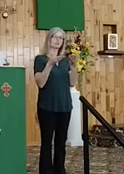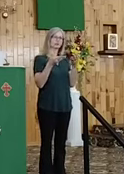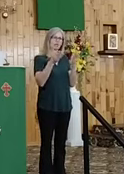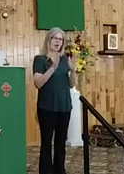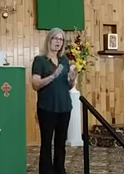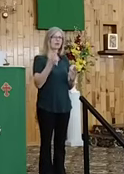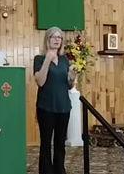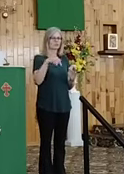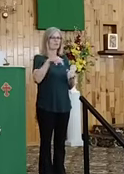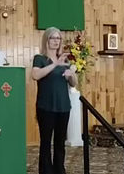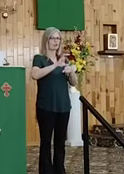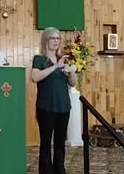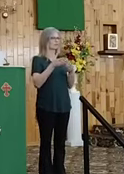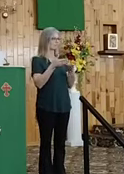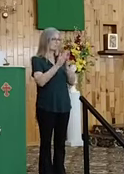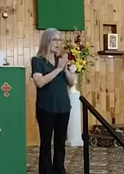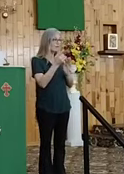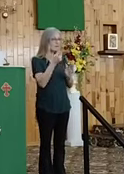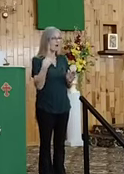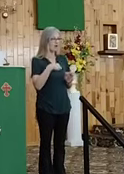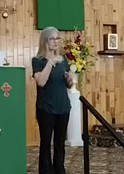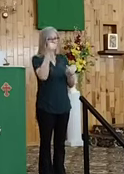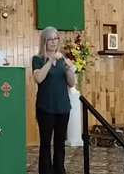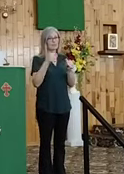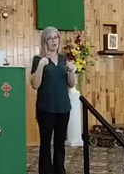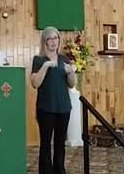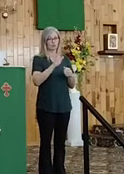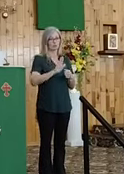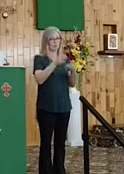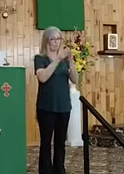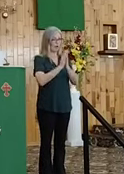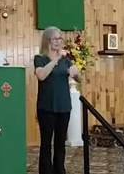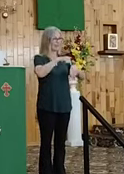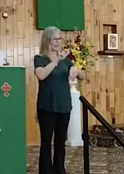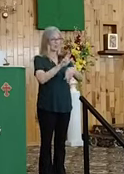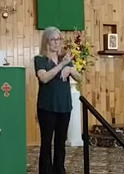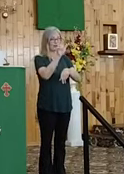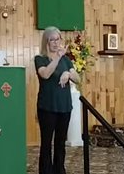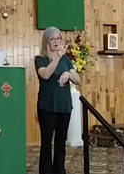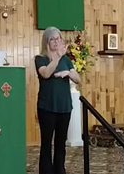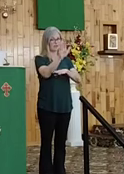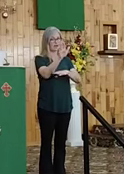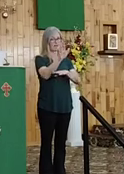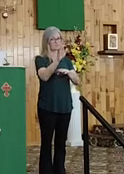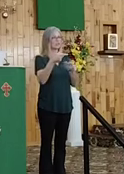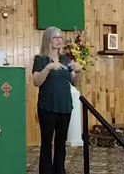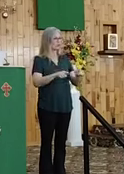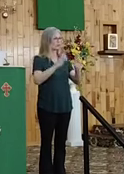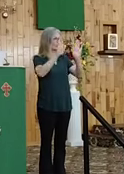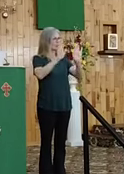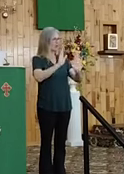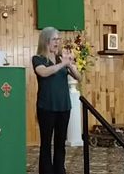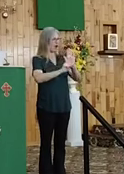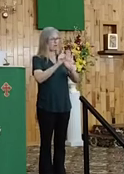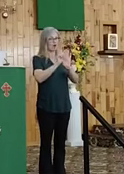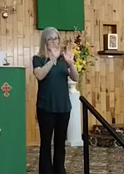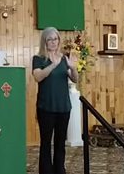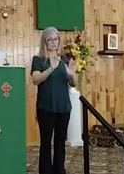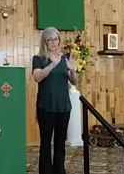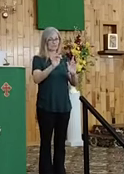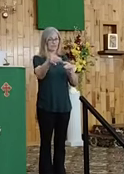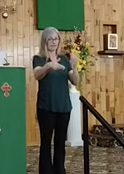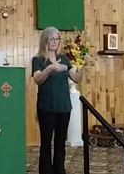us. Remembering us in your prayers at 3 p.m. during the Great Hour of Mercy.